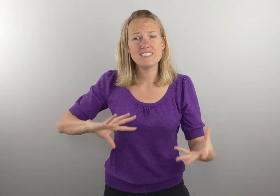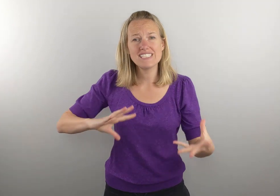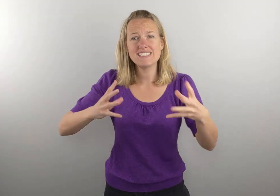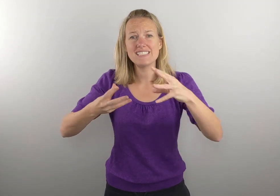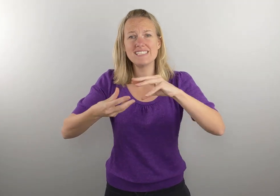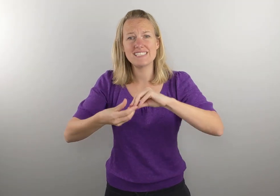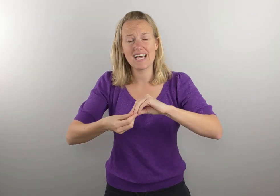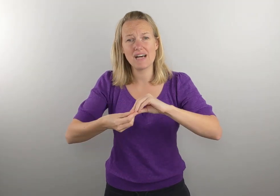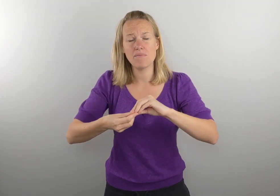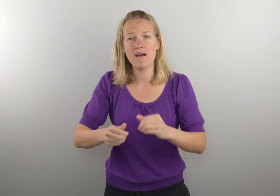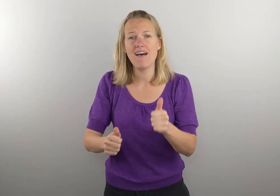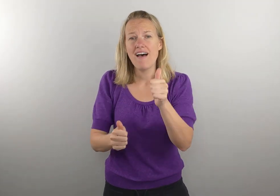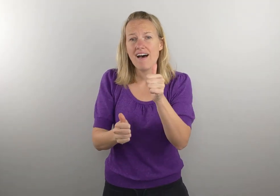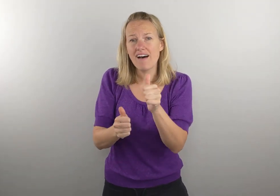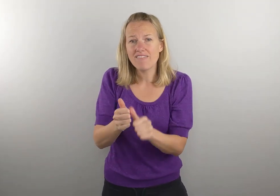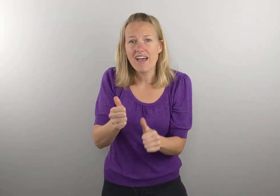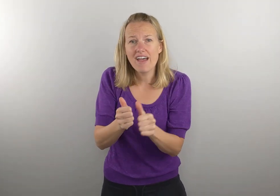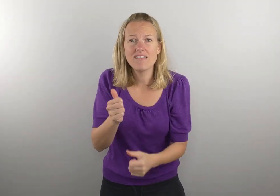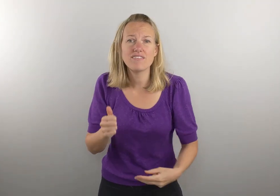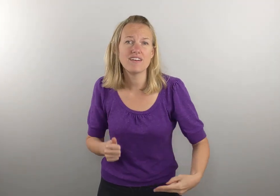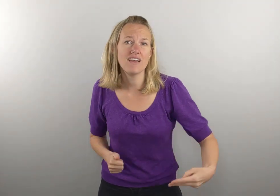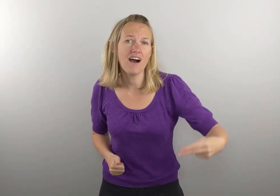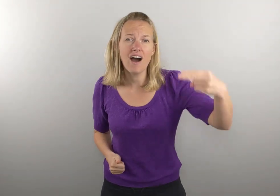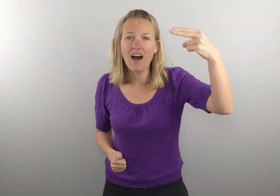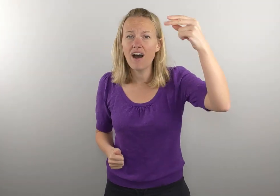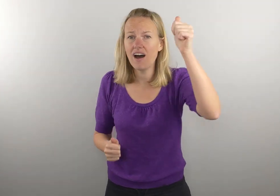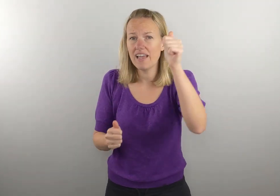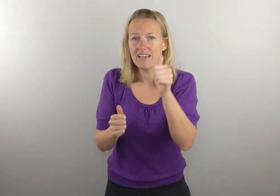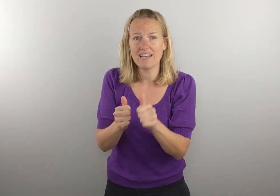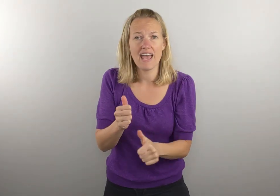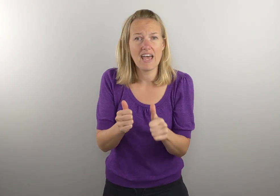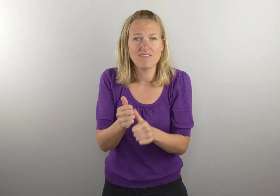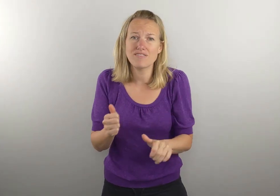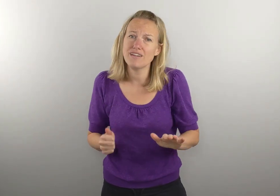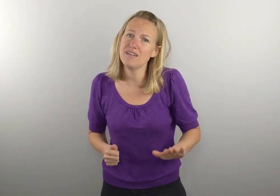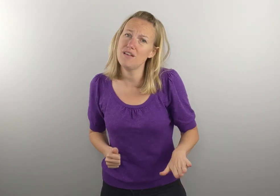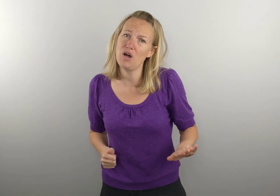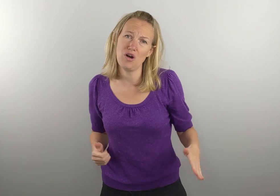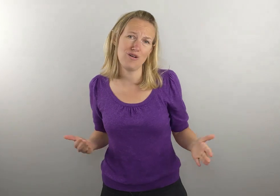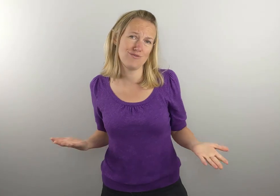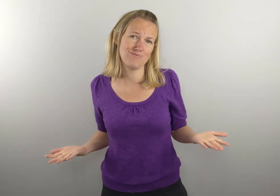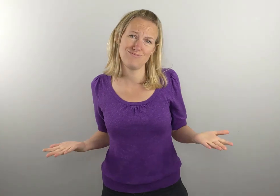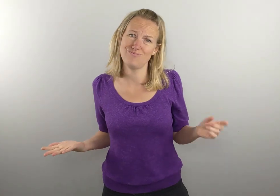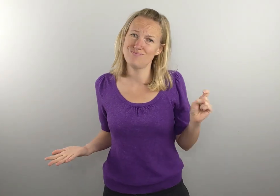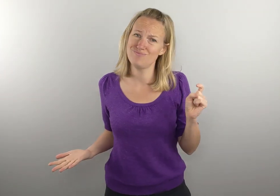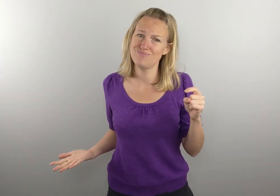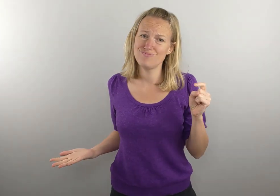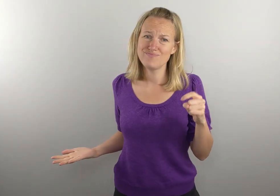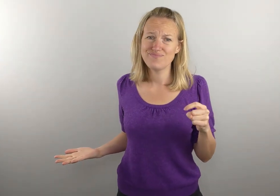just the sum of every high and every low?